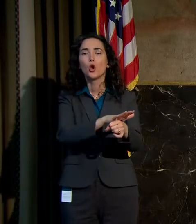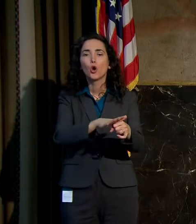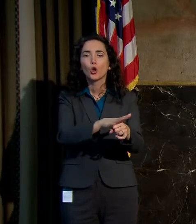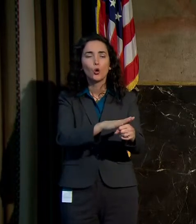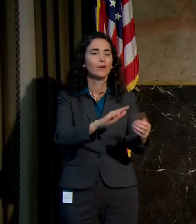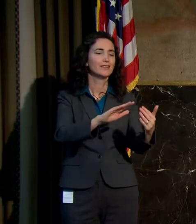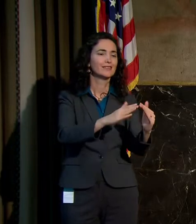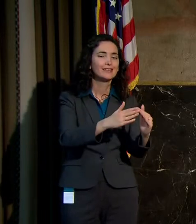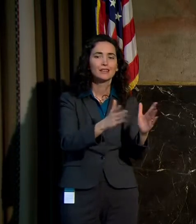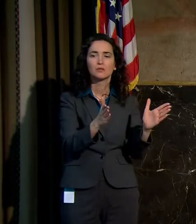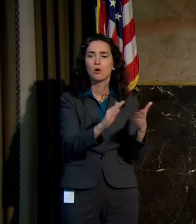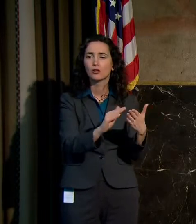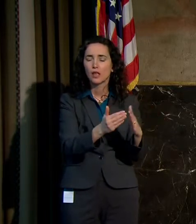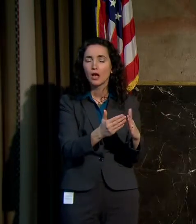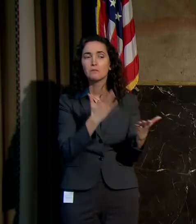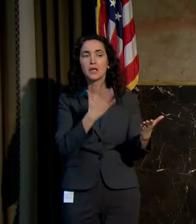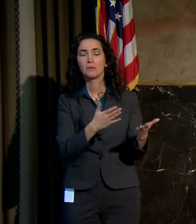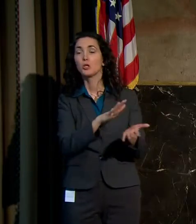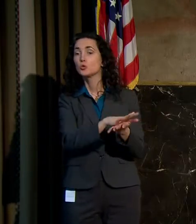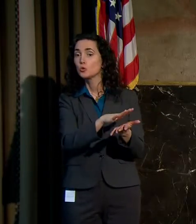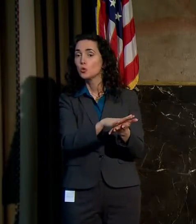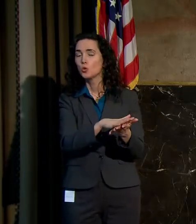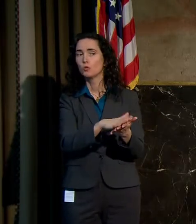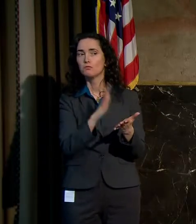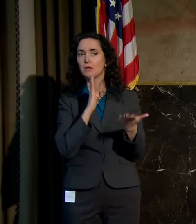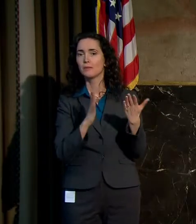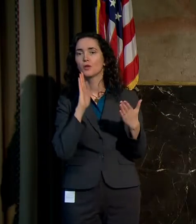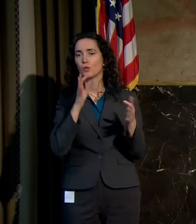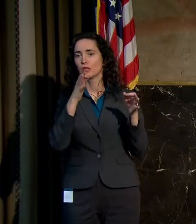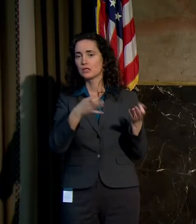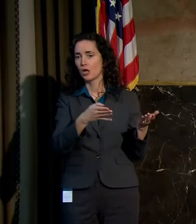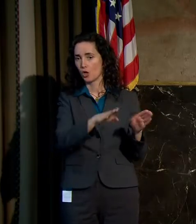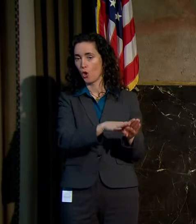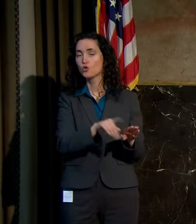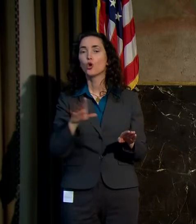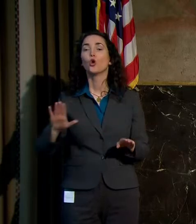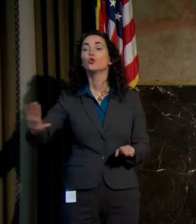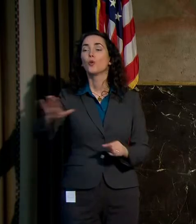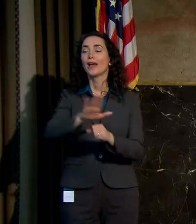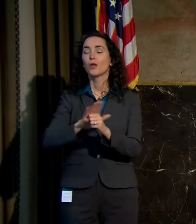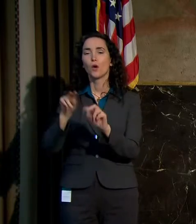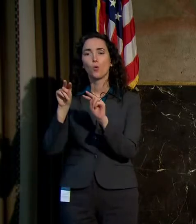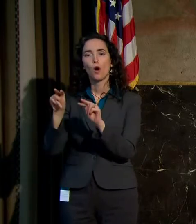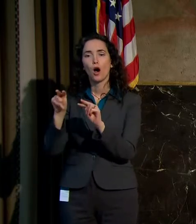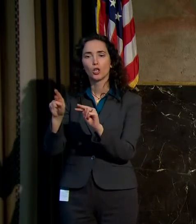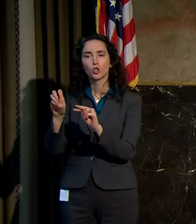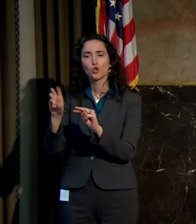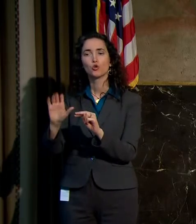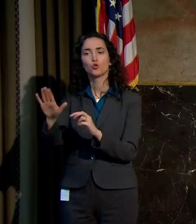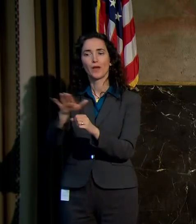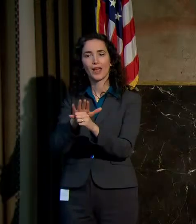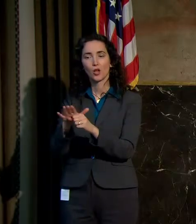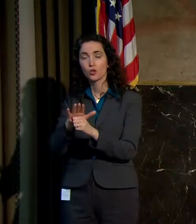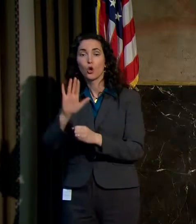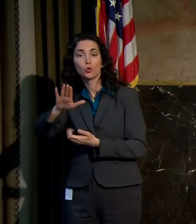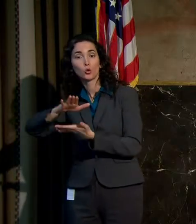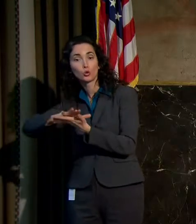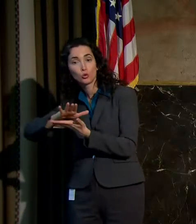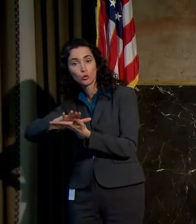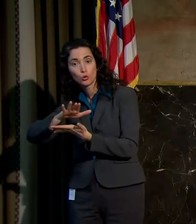So we're encouraging everyone to pay attention to what may be announced locally, whether it's from your school system or